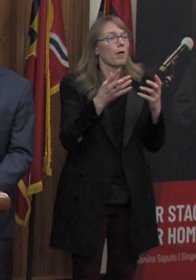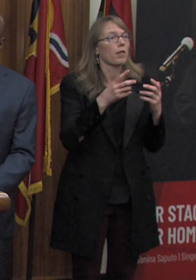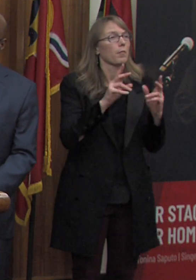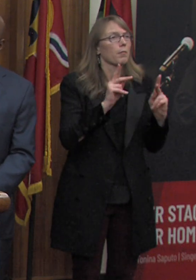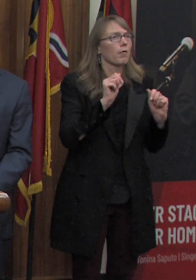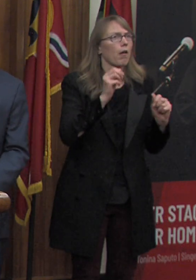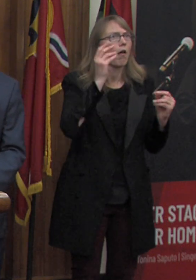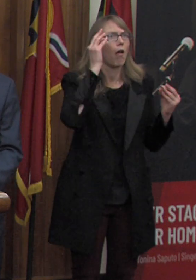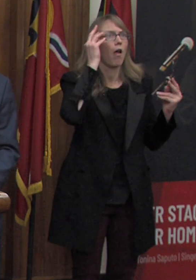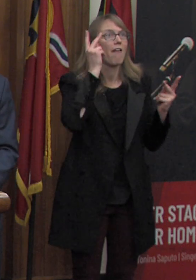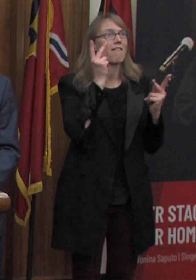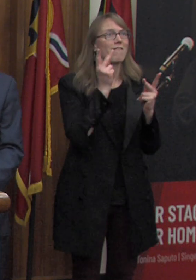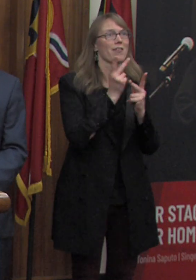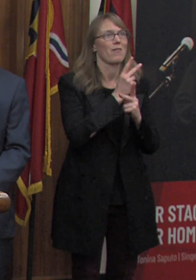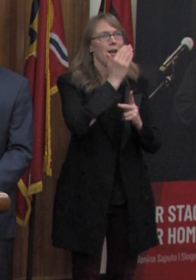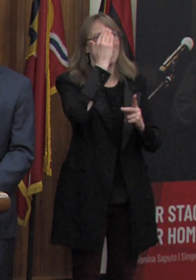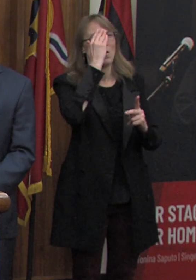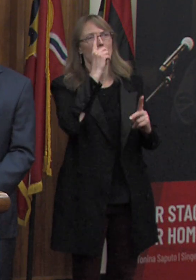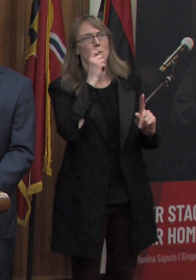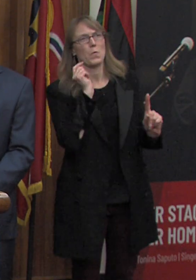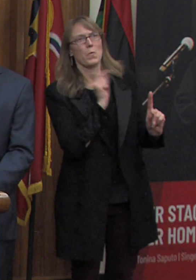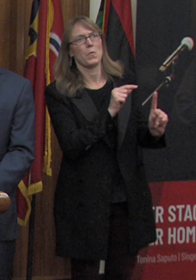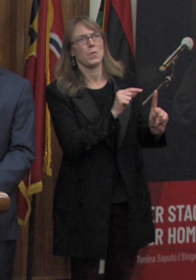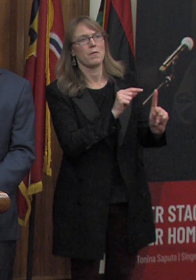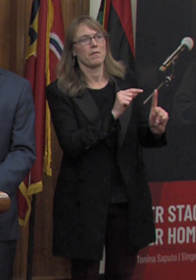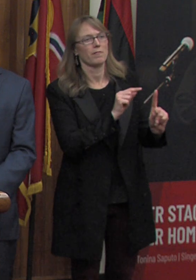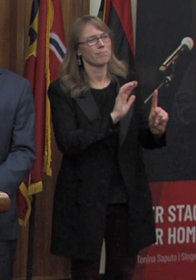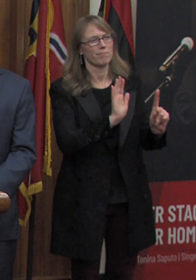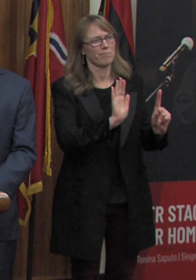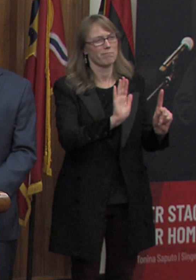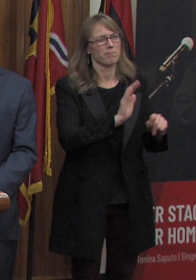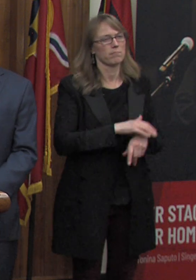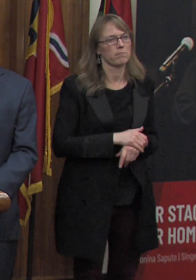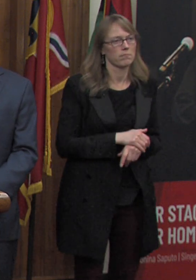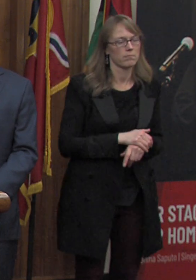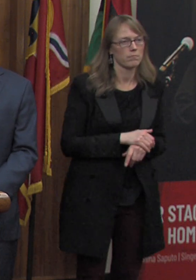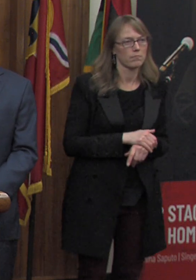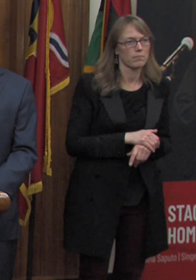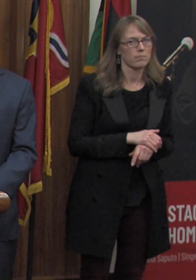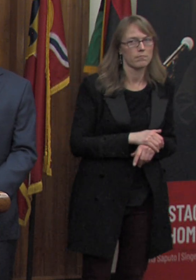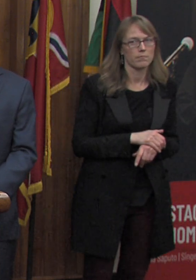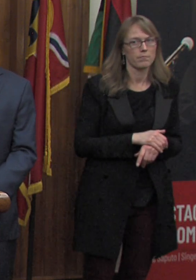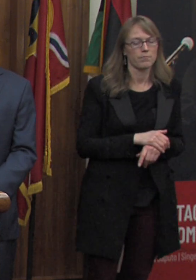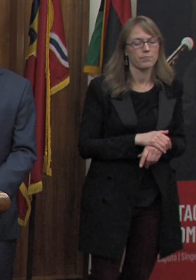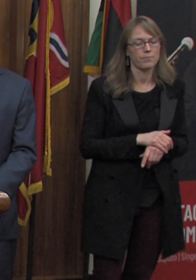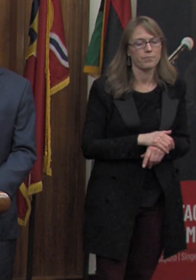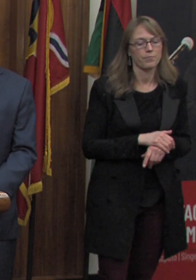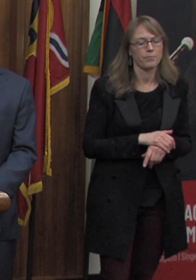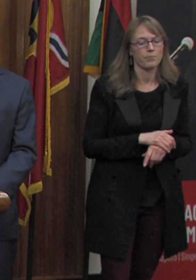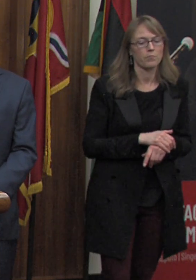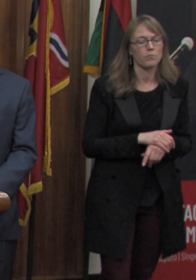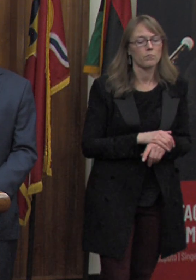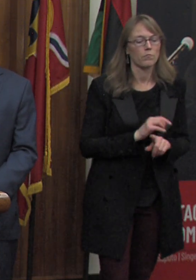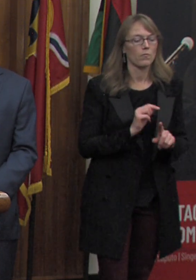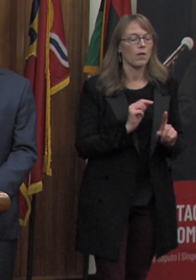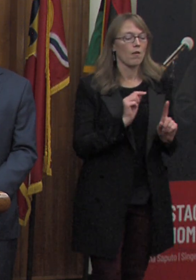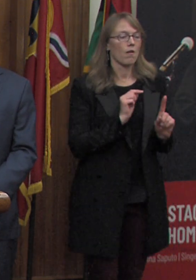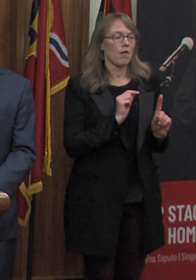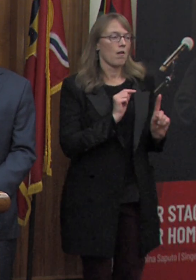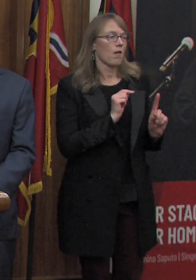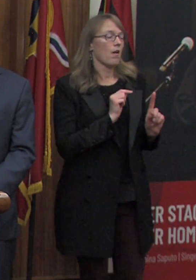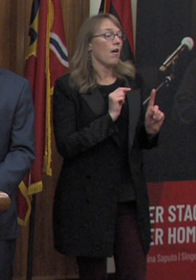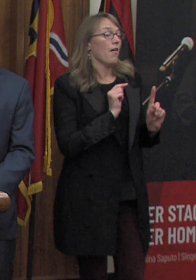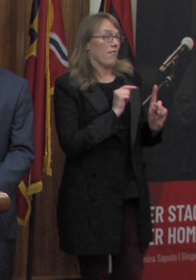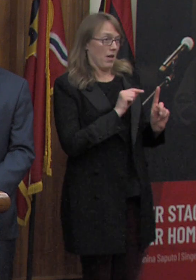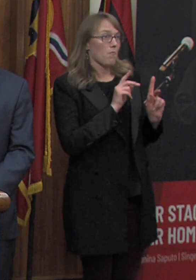person is with, you said there are other people in the house, are they quarantined? Everyone has been quarantined and everyone's been compliant with the guidelines that have been